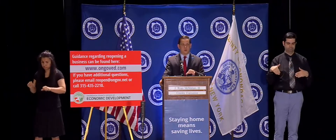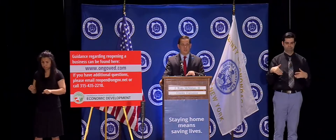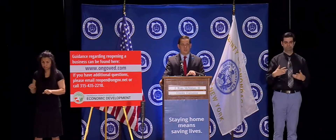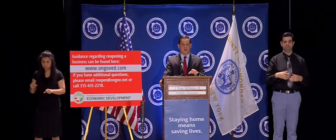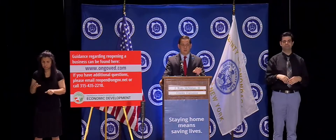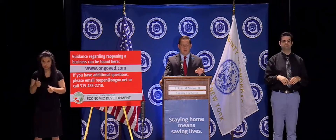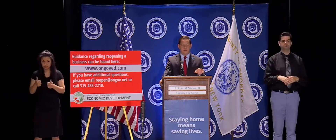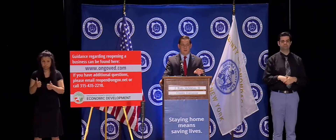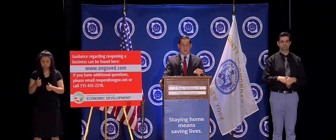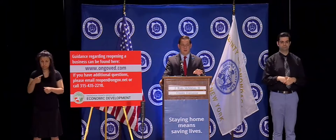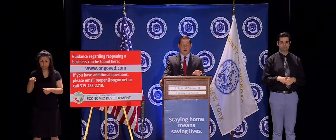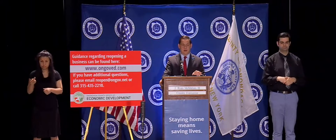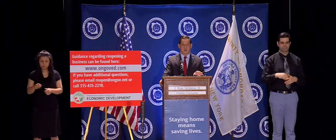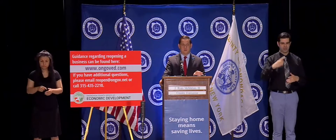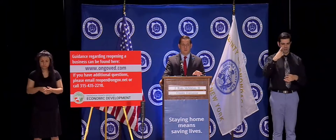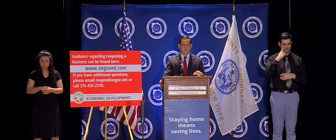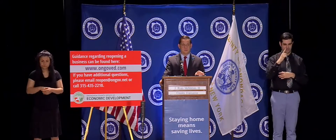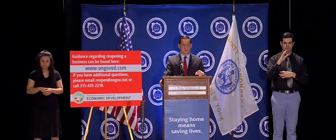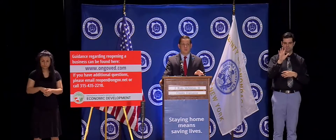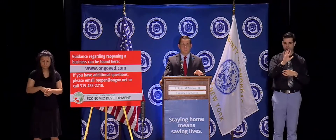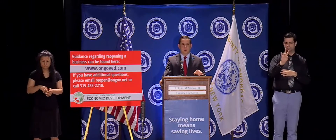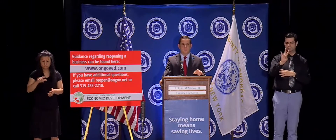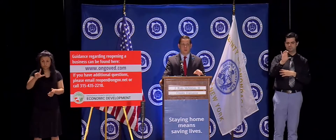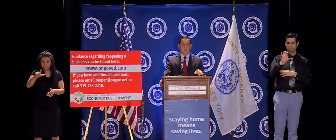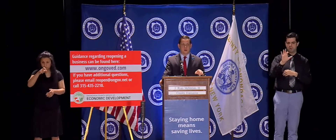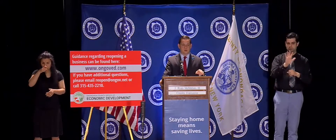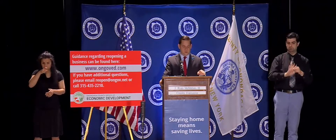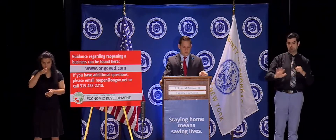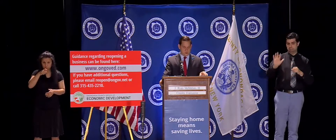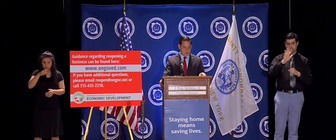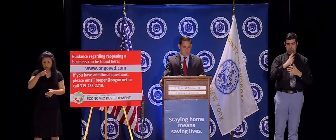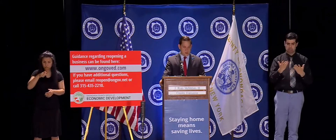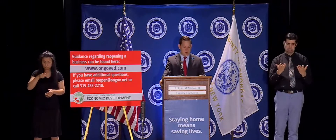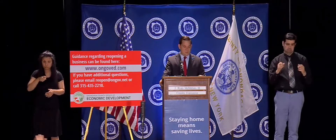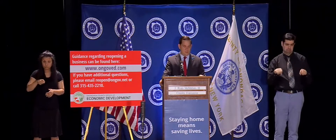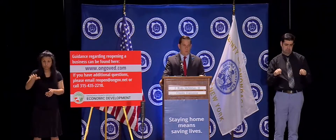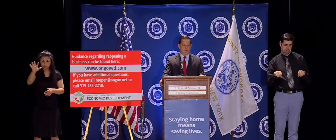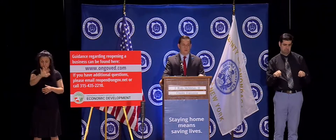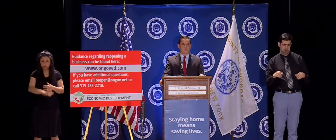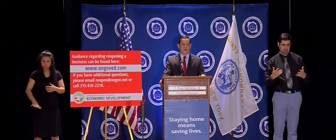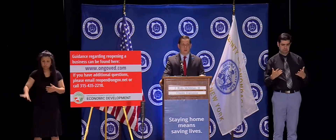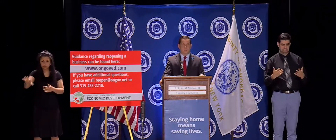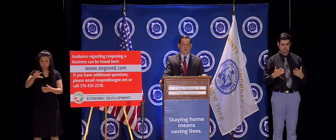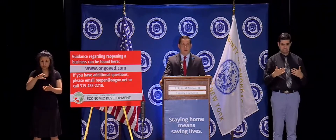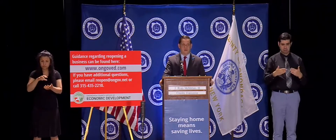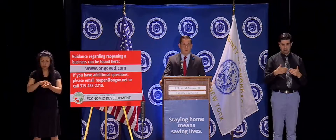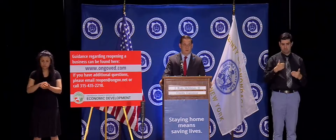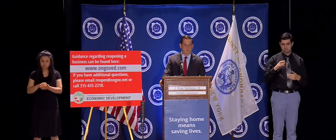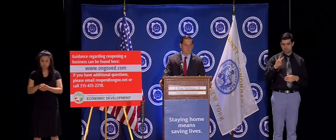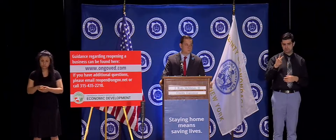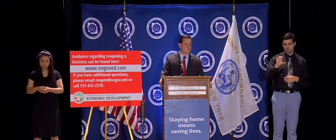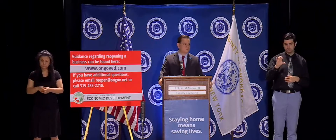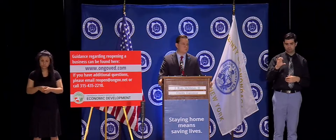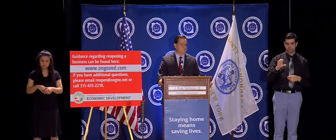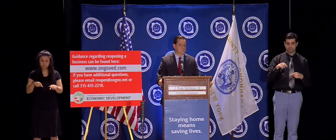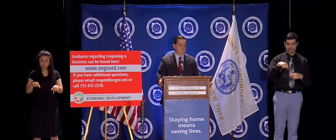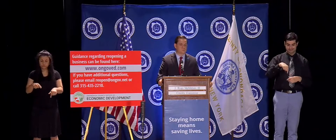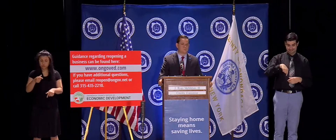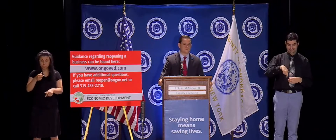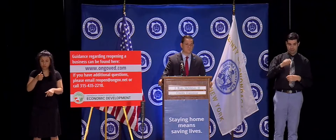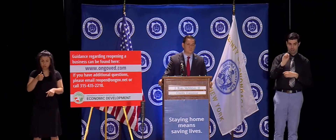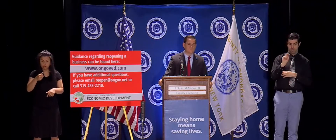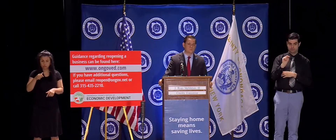700 in the region now, there might be. I don't know if, probably pretty close, Trish. We're slightly over 500. Would you